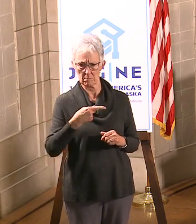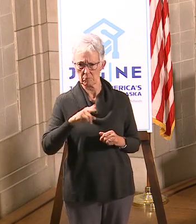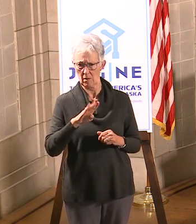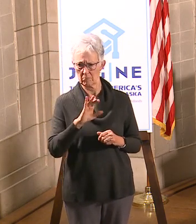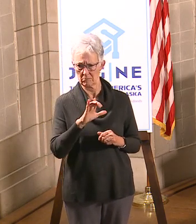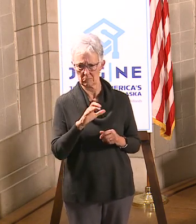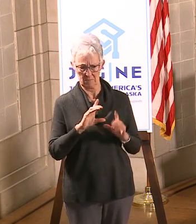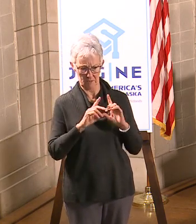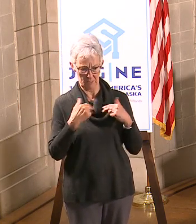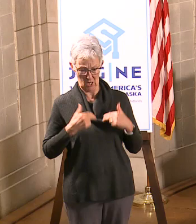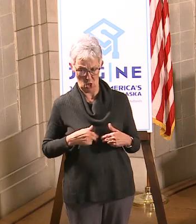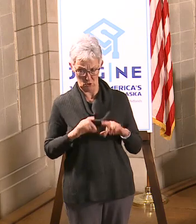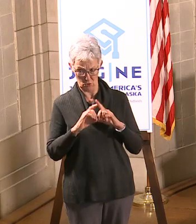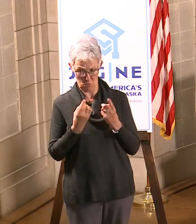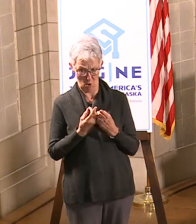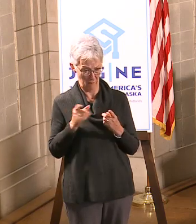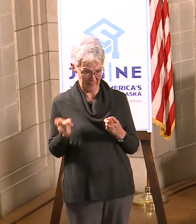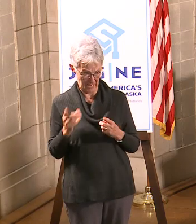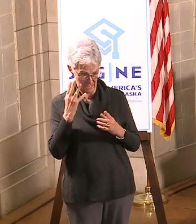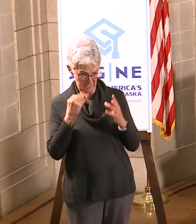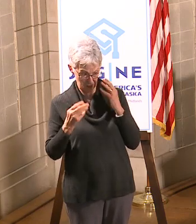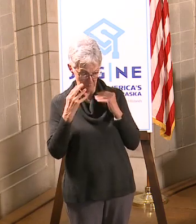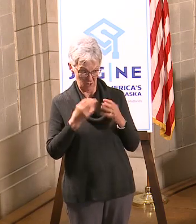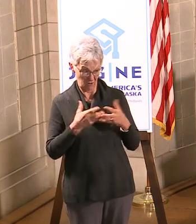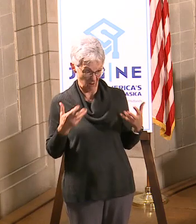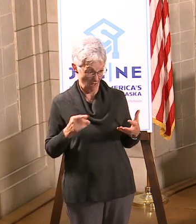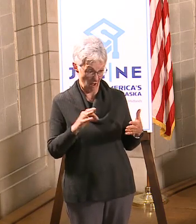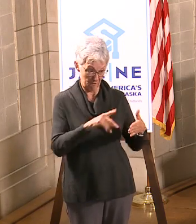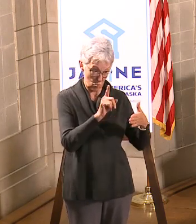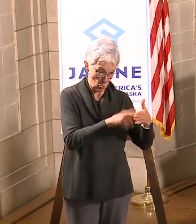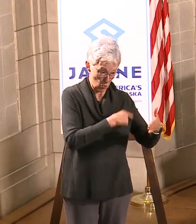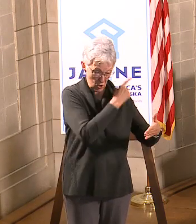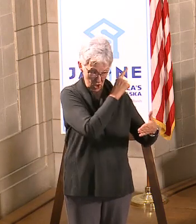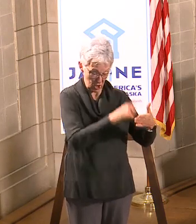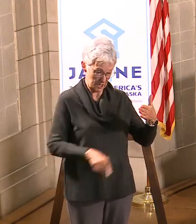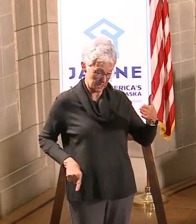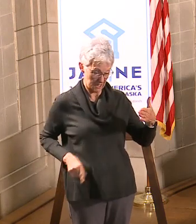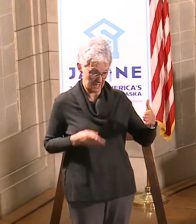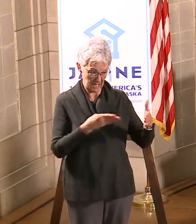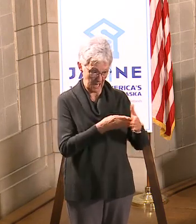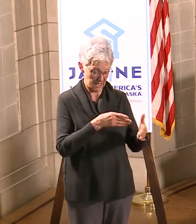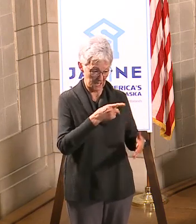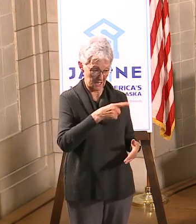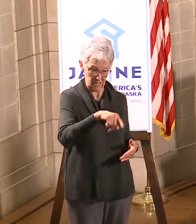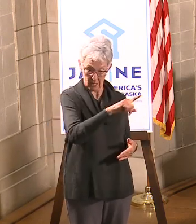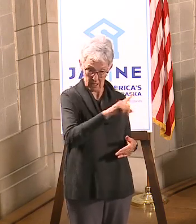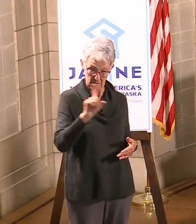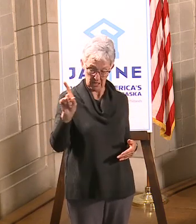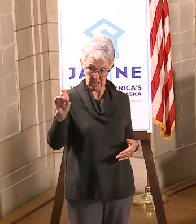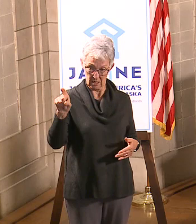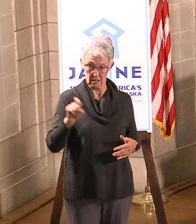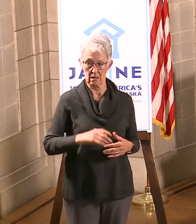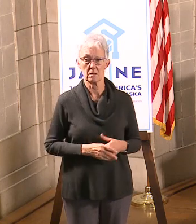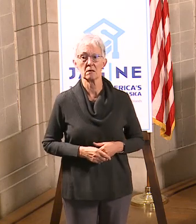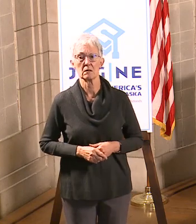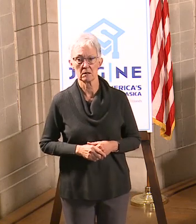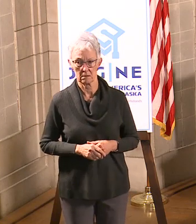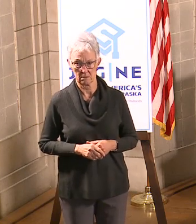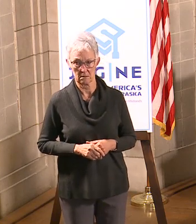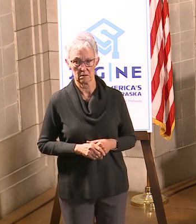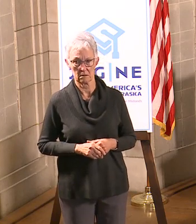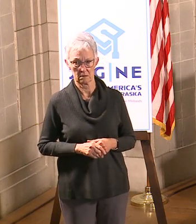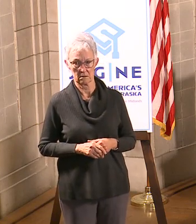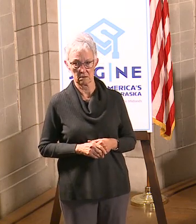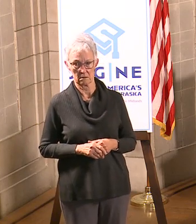some of these things? So the question is, I didn't hear, if you correct me if I'm wrong, Andrew, is how much did the public health